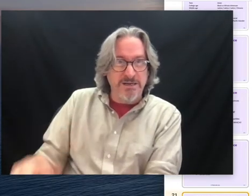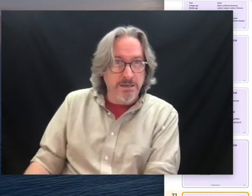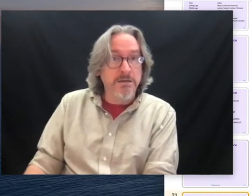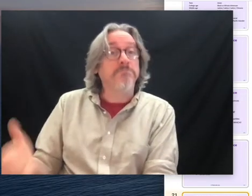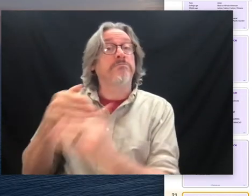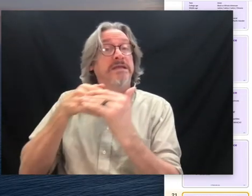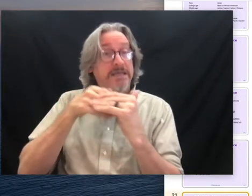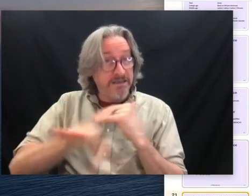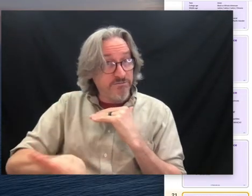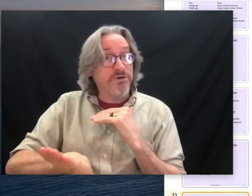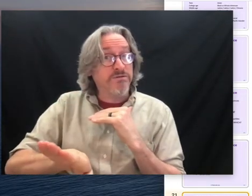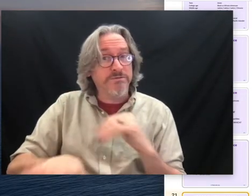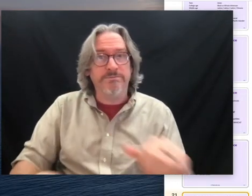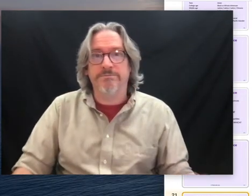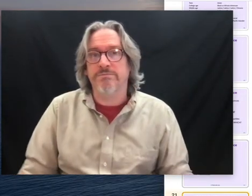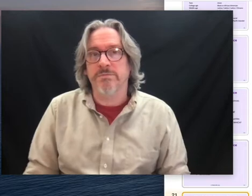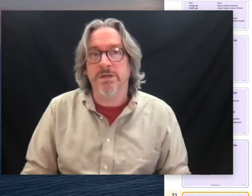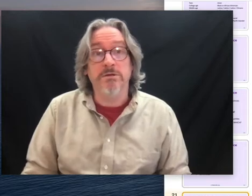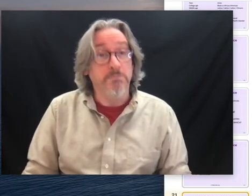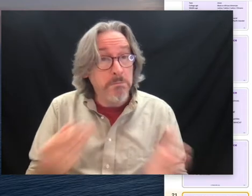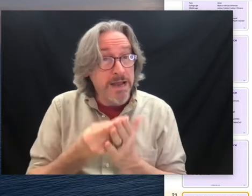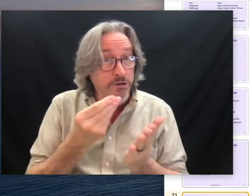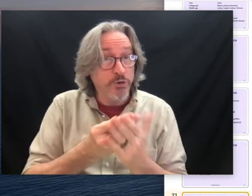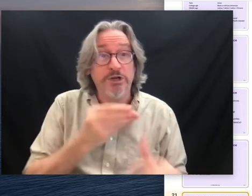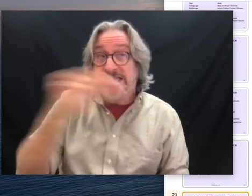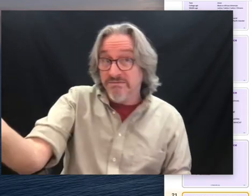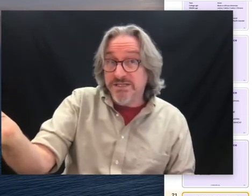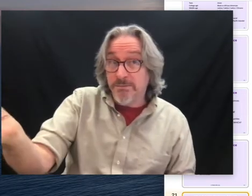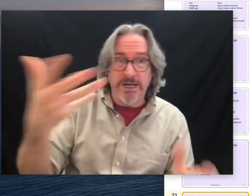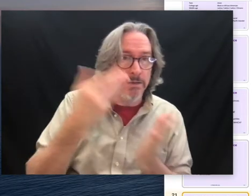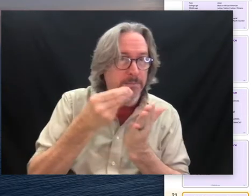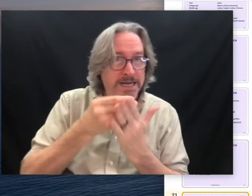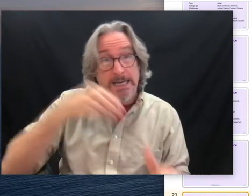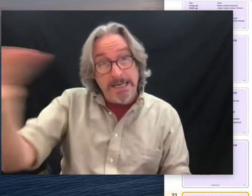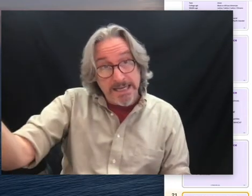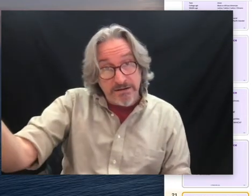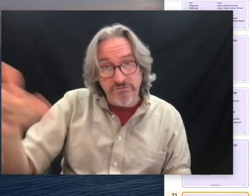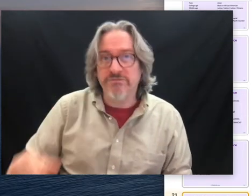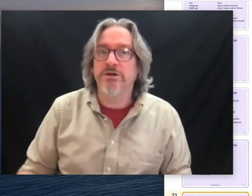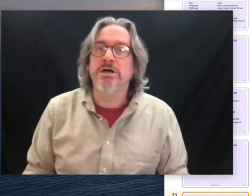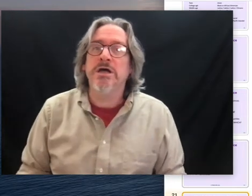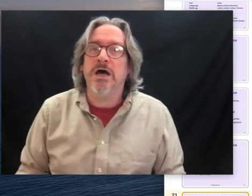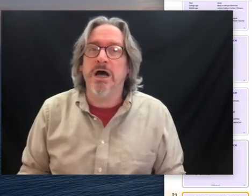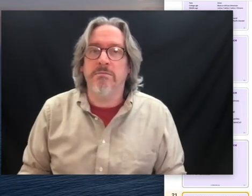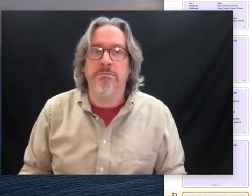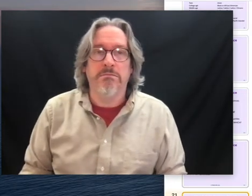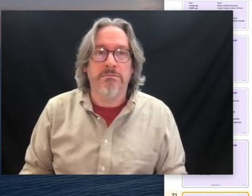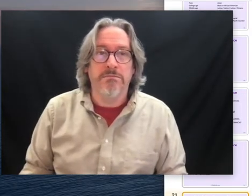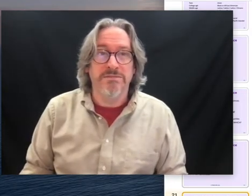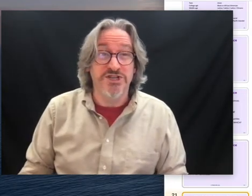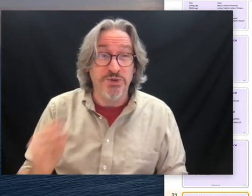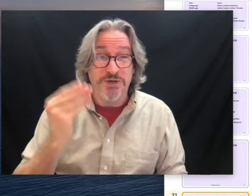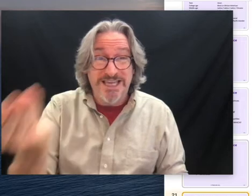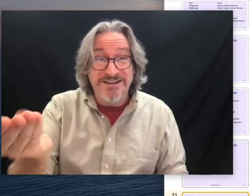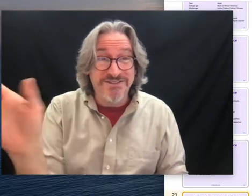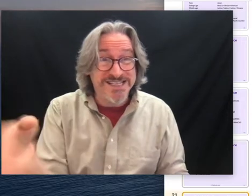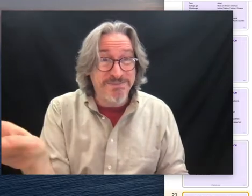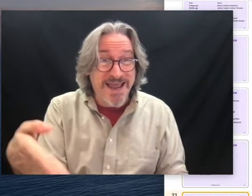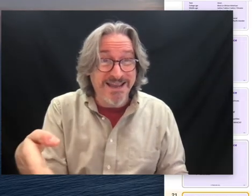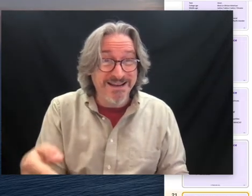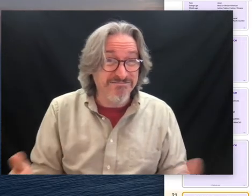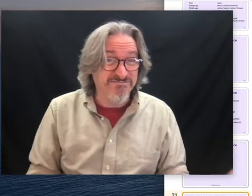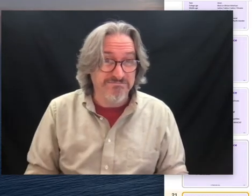right? Give birth. Now, you could give some money give. Do you give